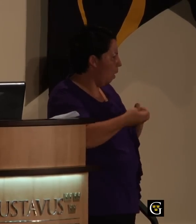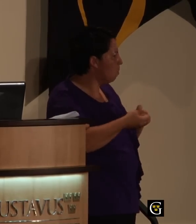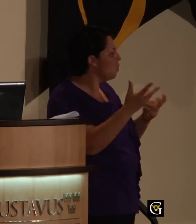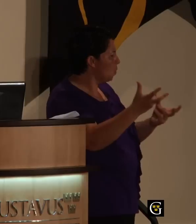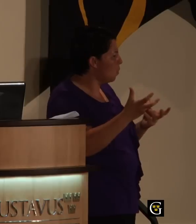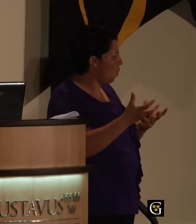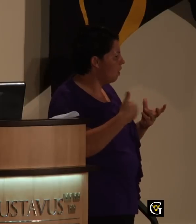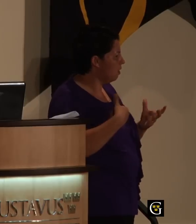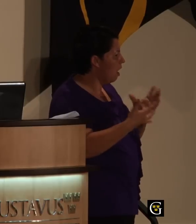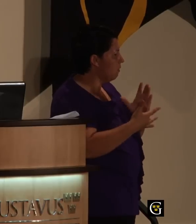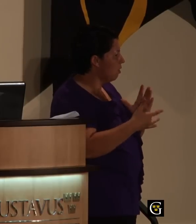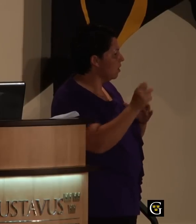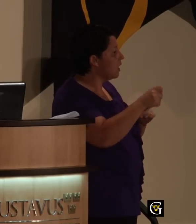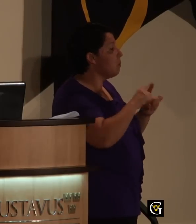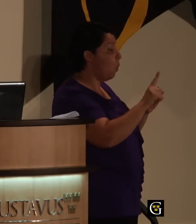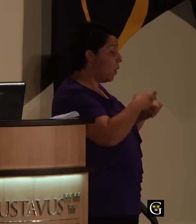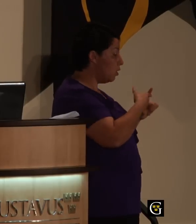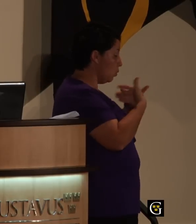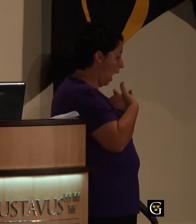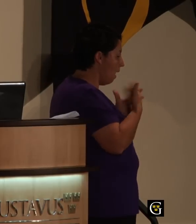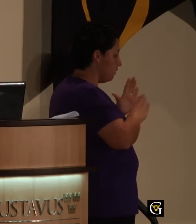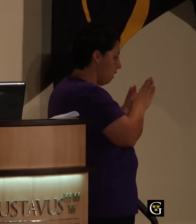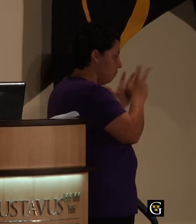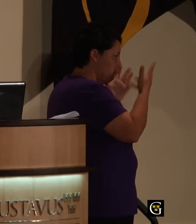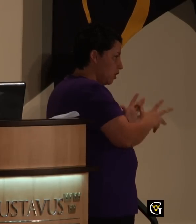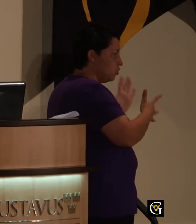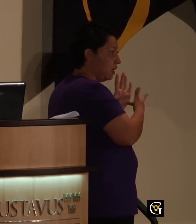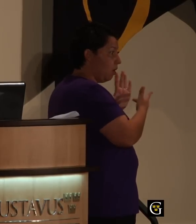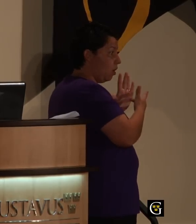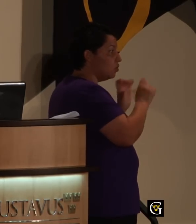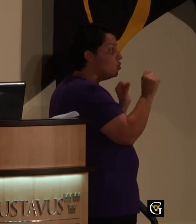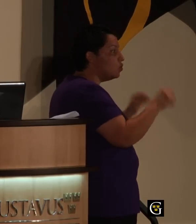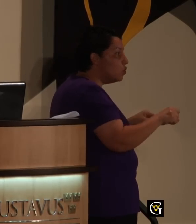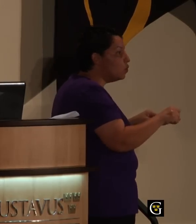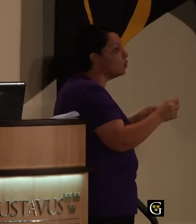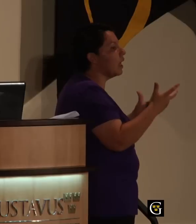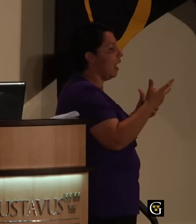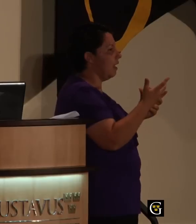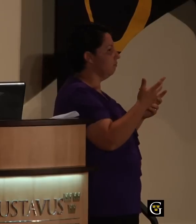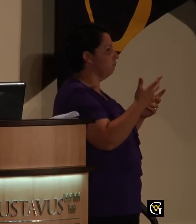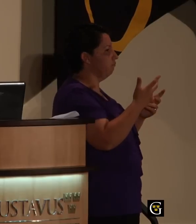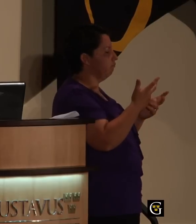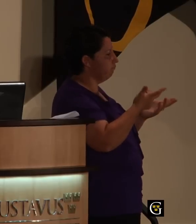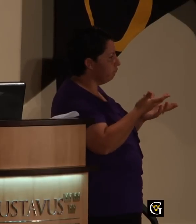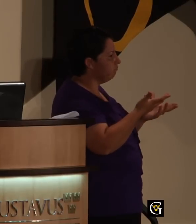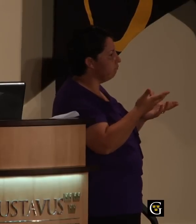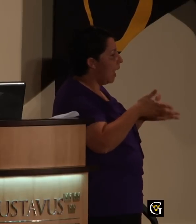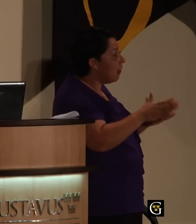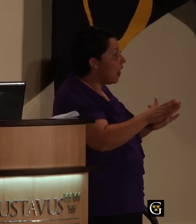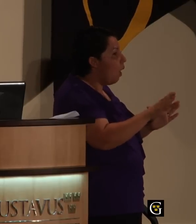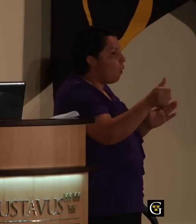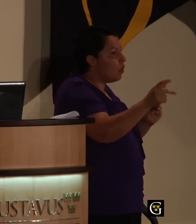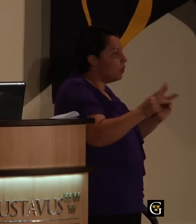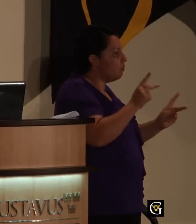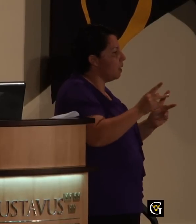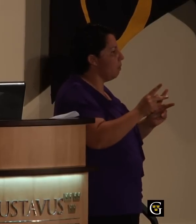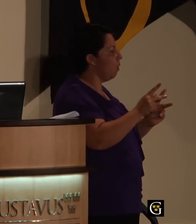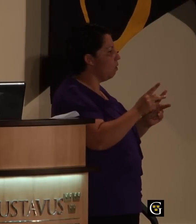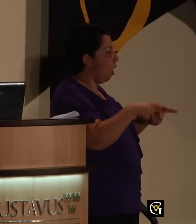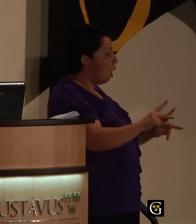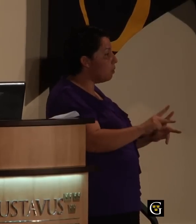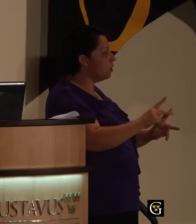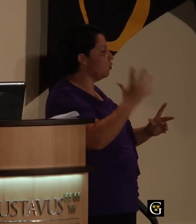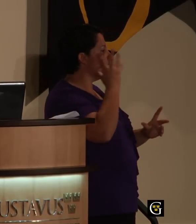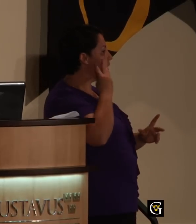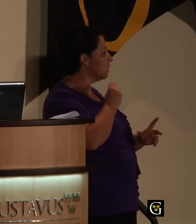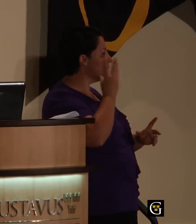technology, you can give people that ability to synthetically have some sense of what other people are actually feeling and seeing, even